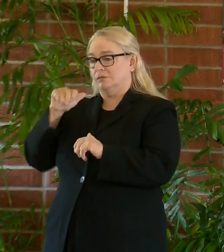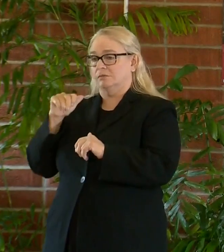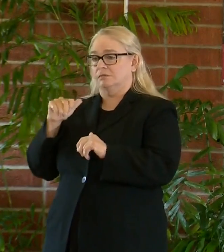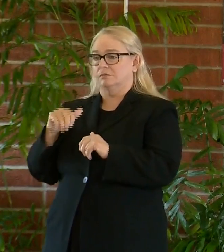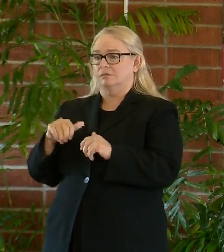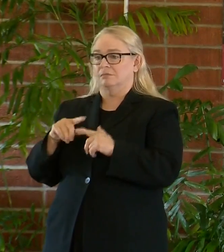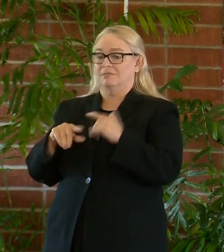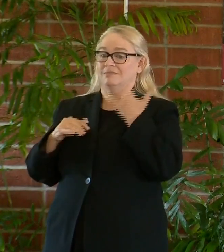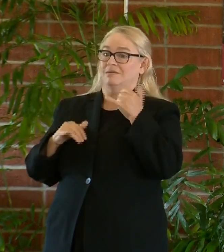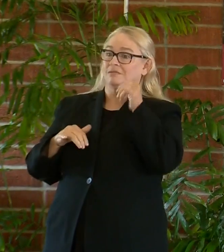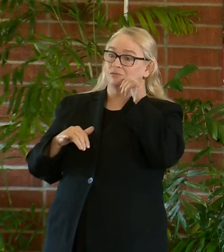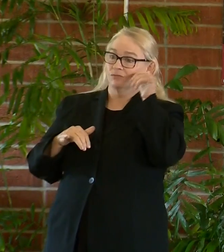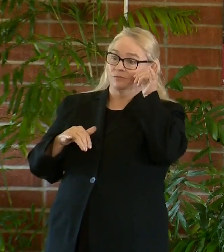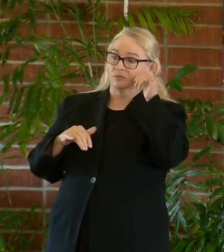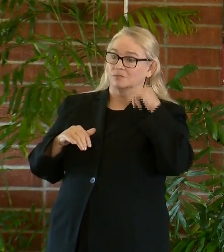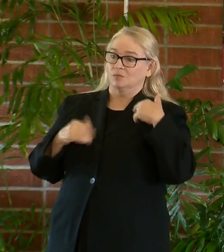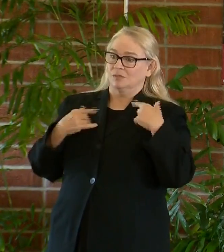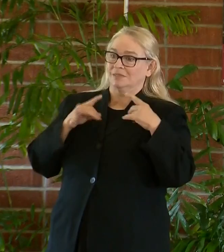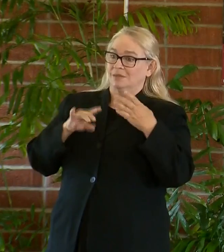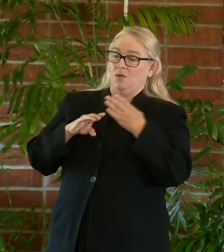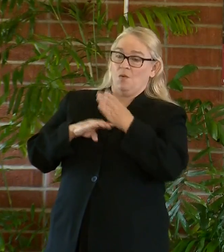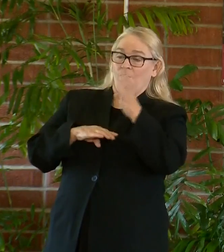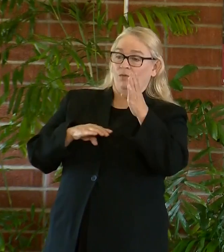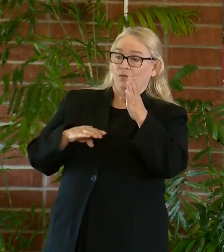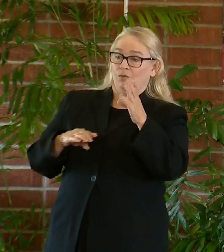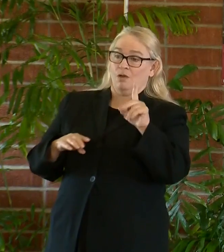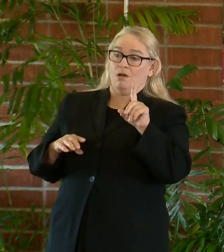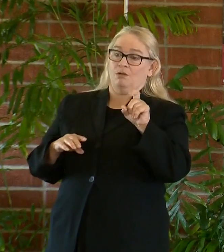yesterday we conducted over